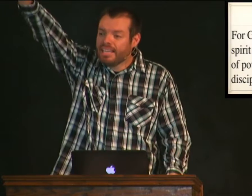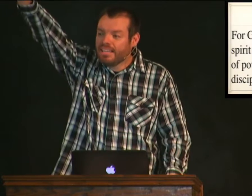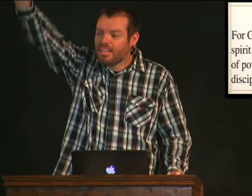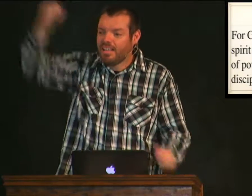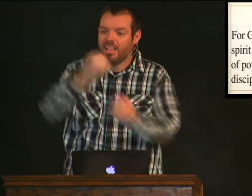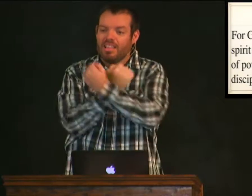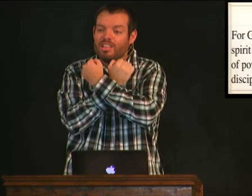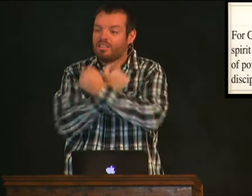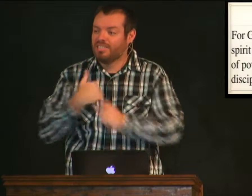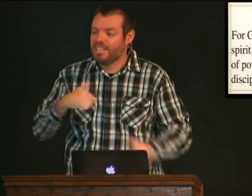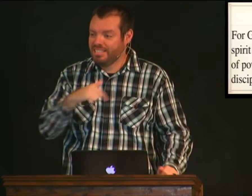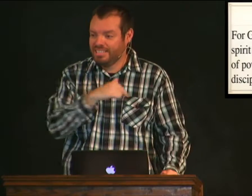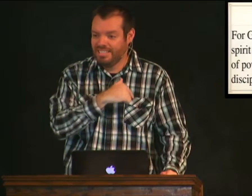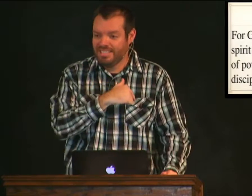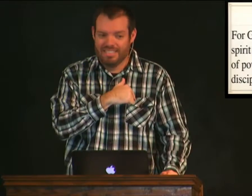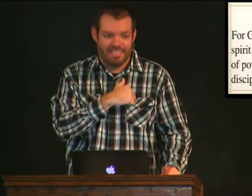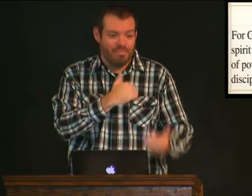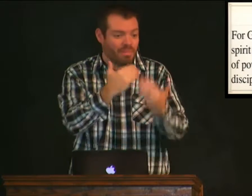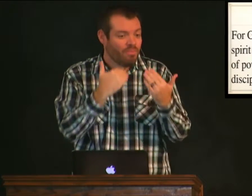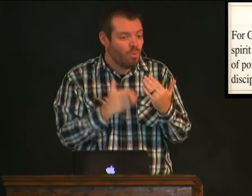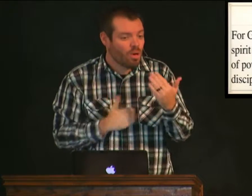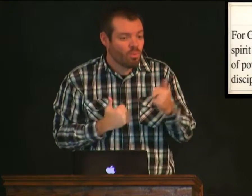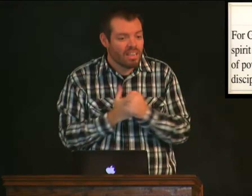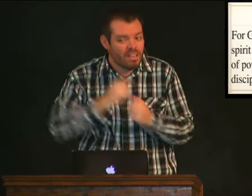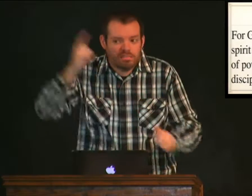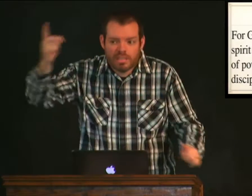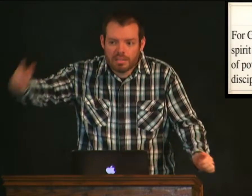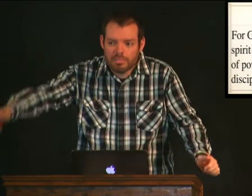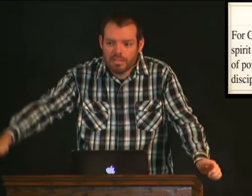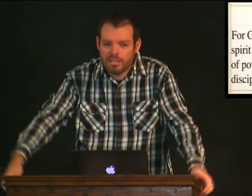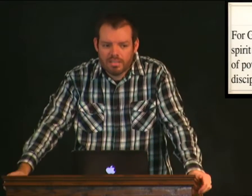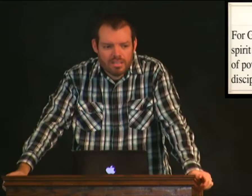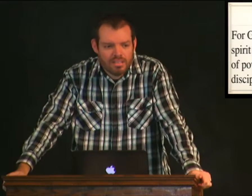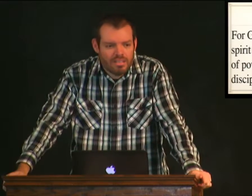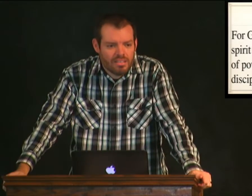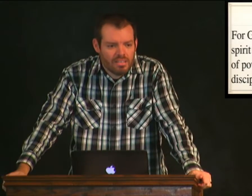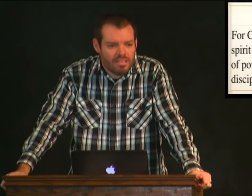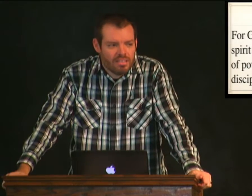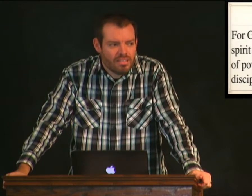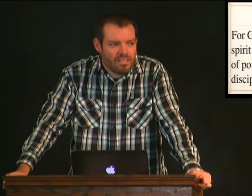He loved us before we loved Him.